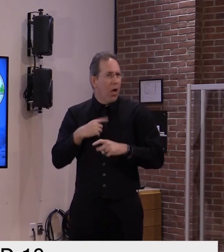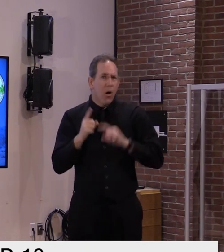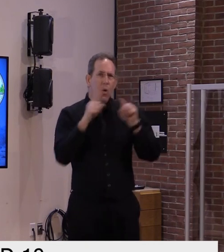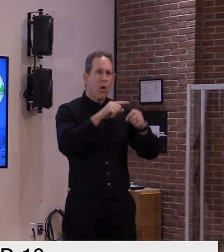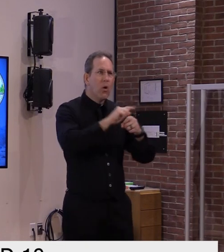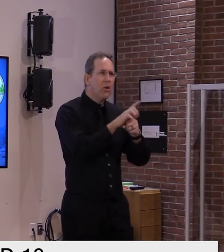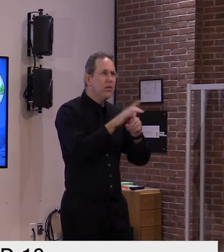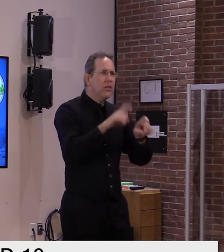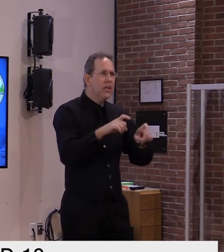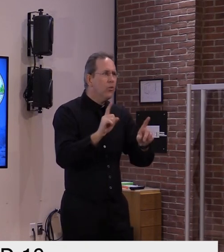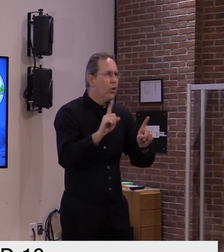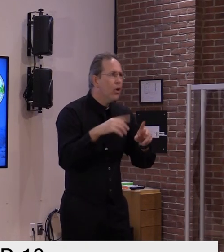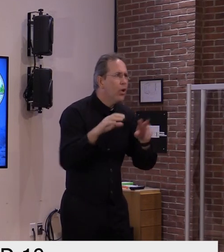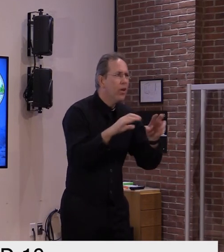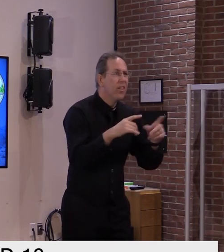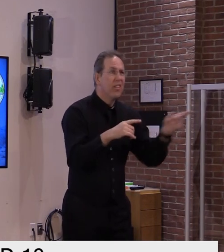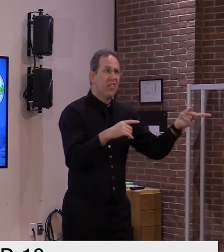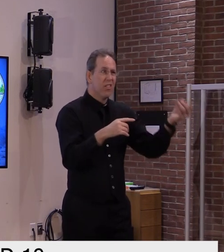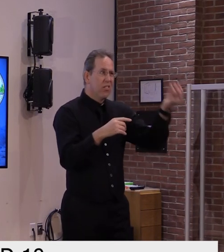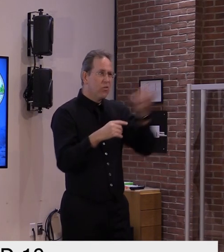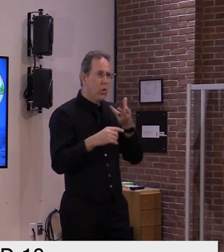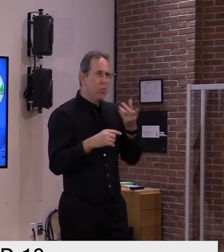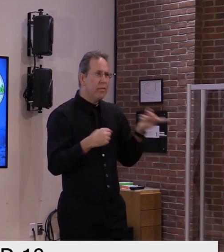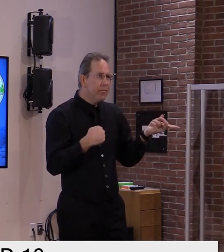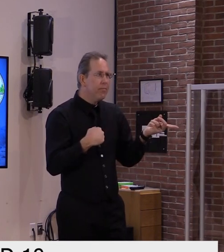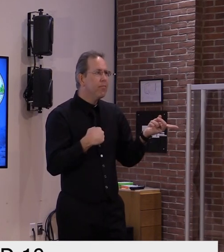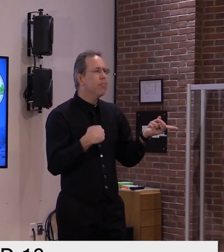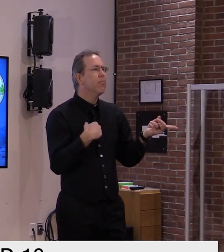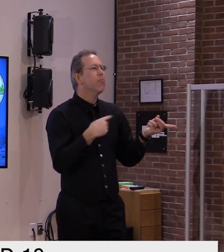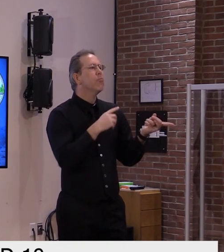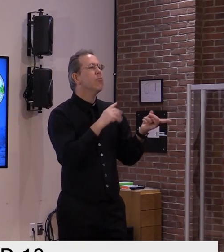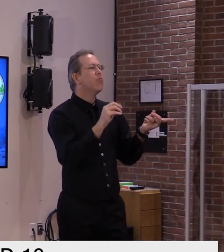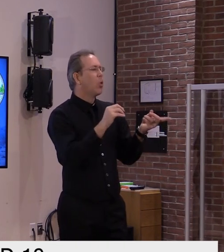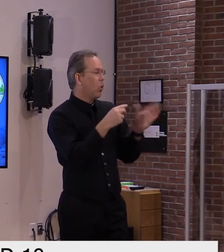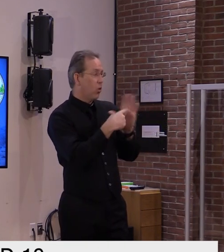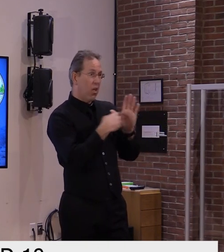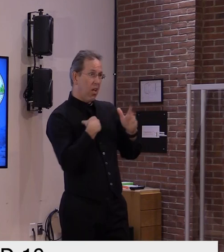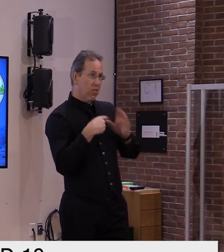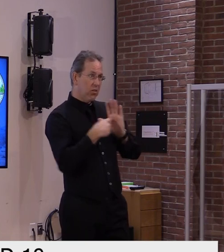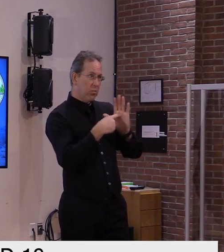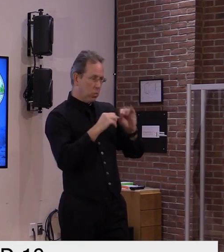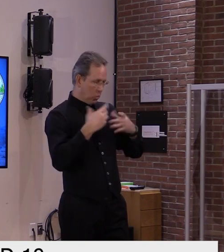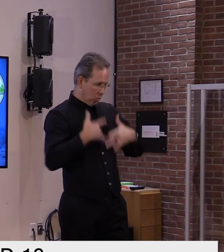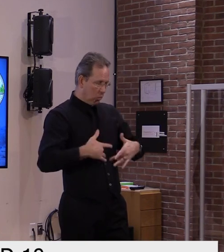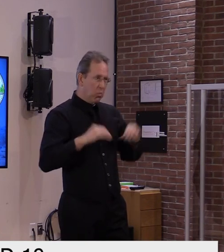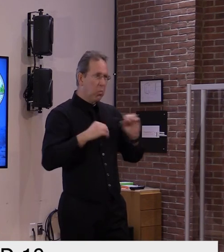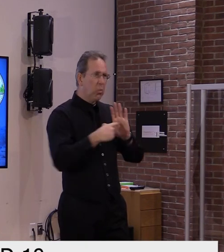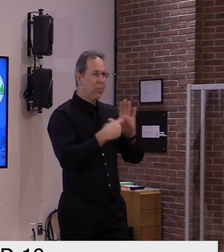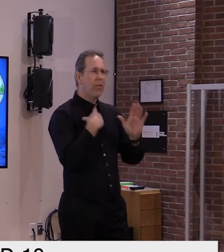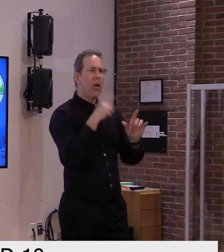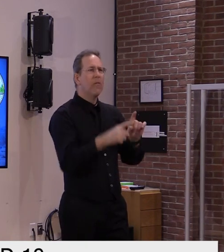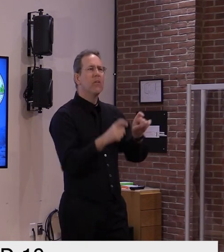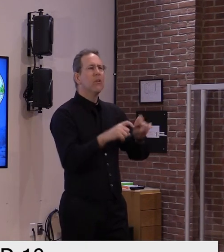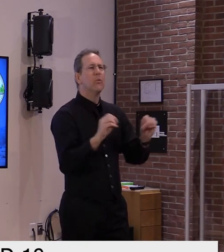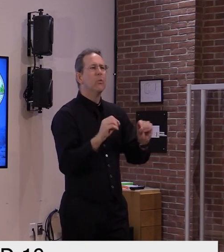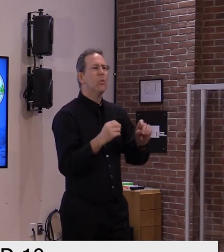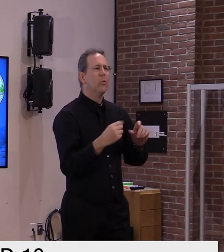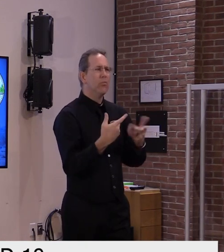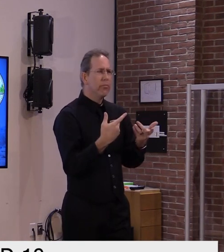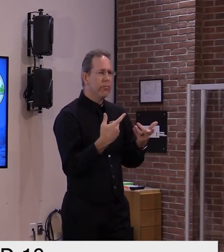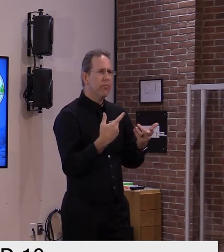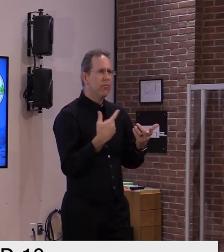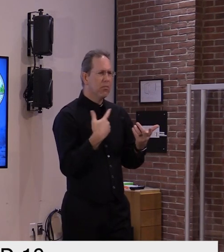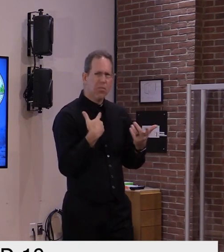was told that because she did not have obvious symptoms on Monday, she could not have a test. She did have a sore